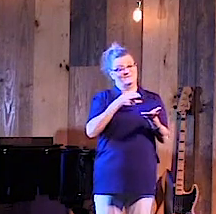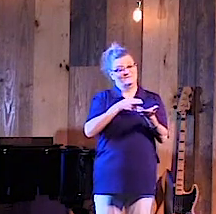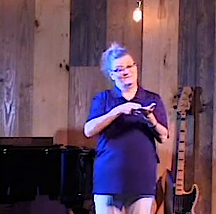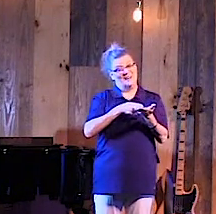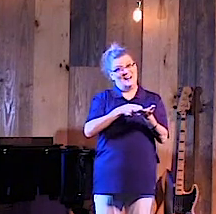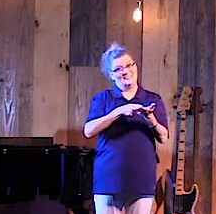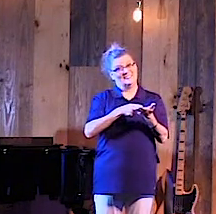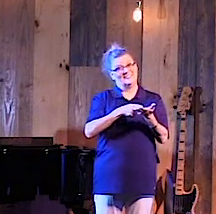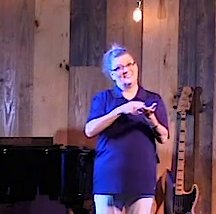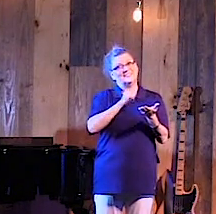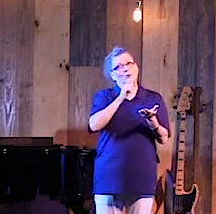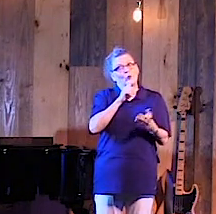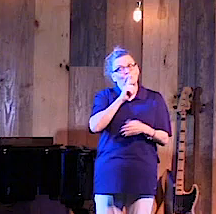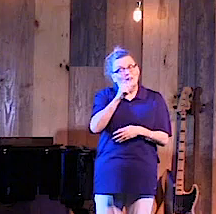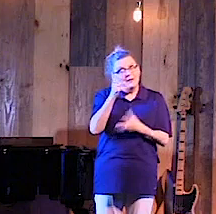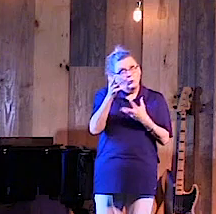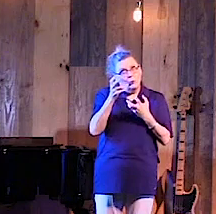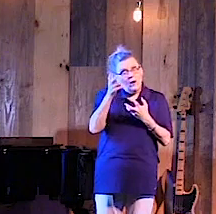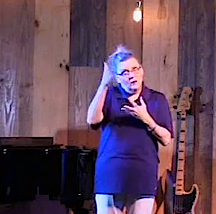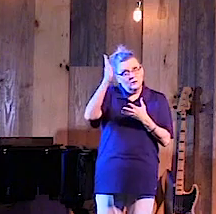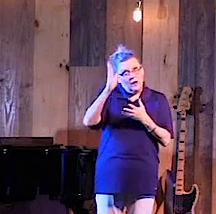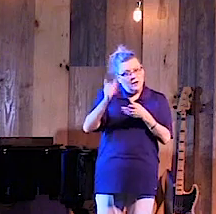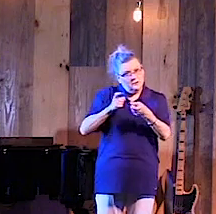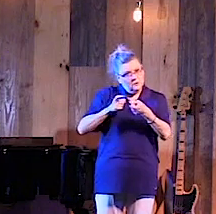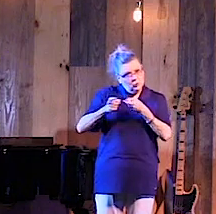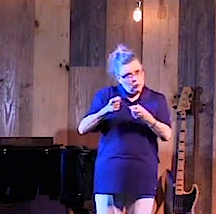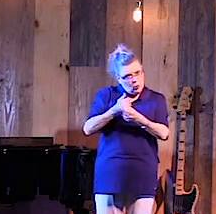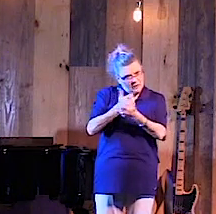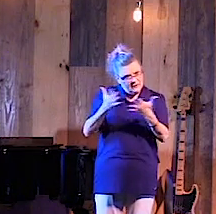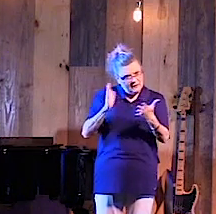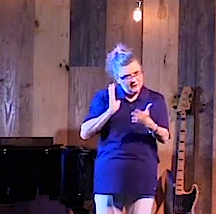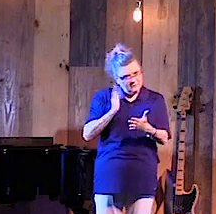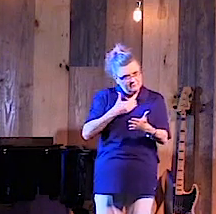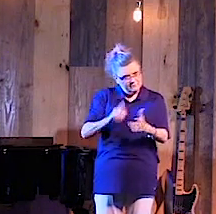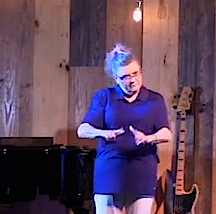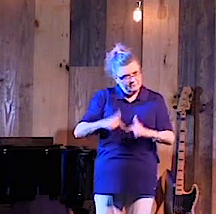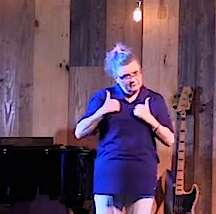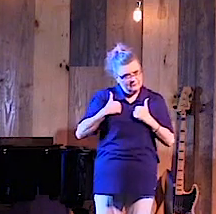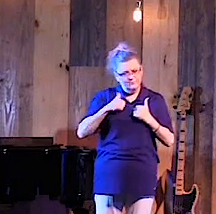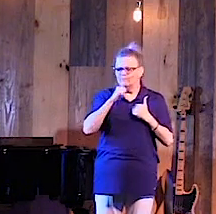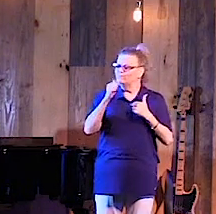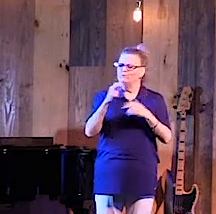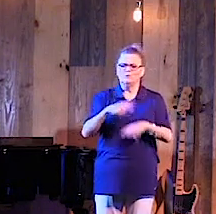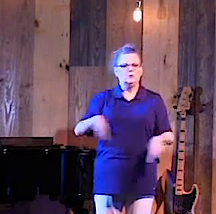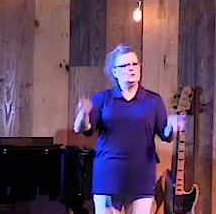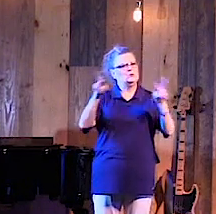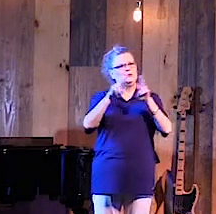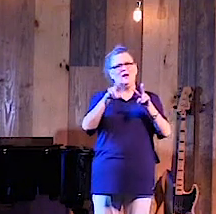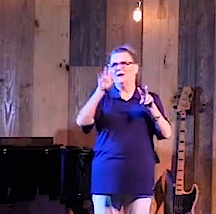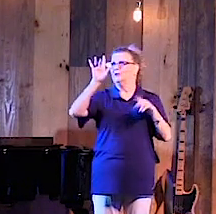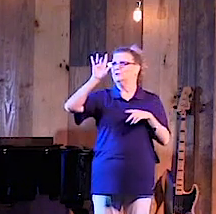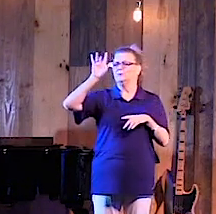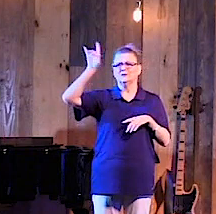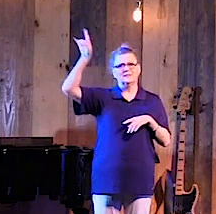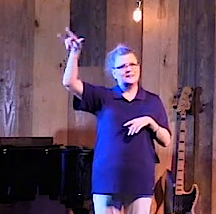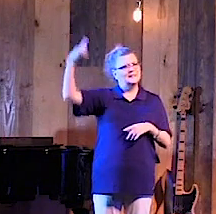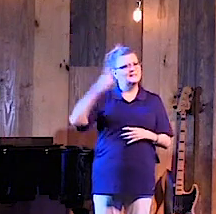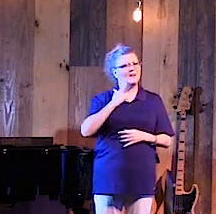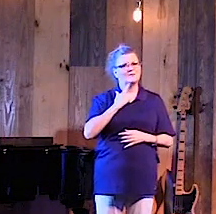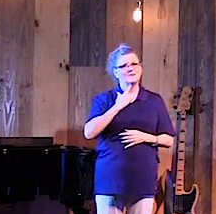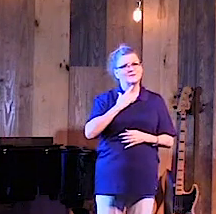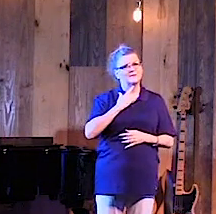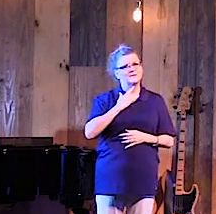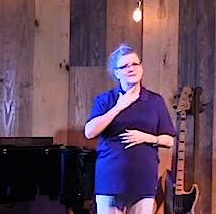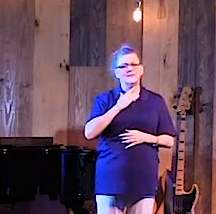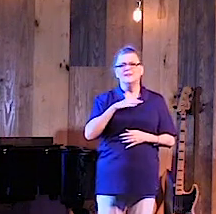want God in our lives. We don't want his control or his rules. We don't value or need his love. You see, at its